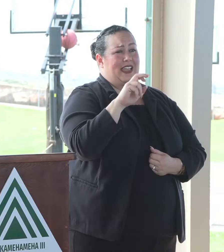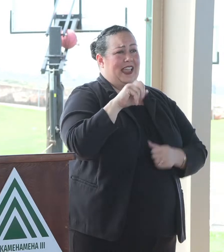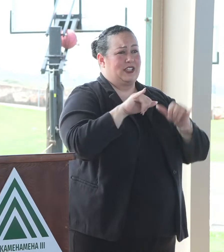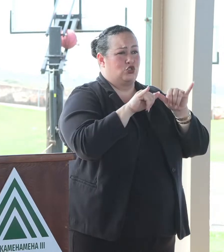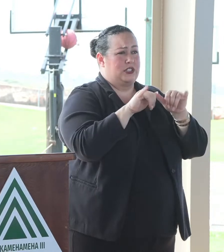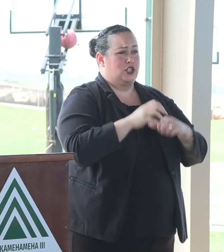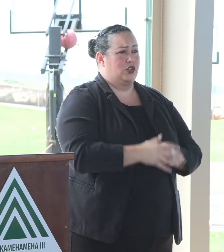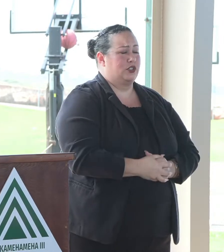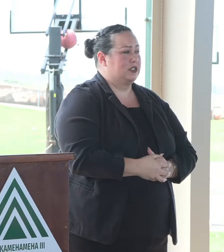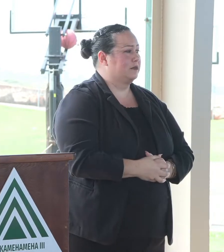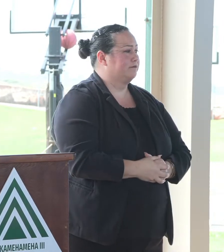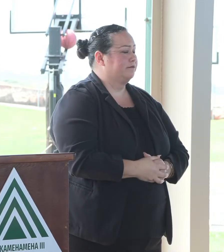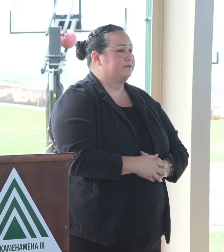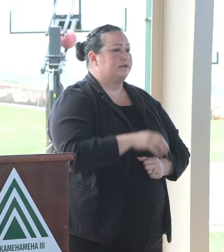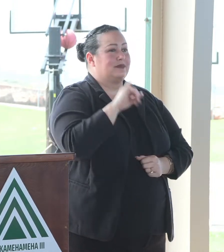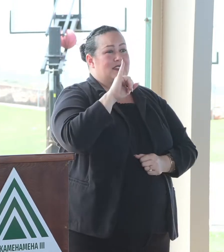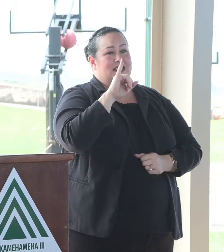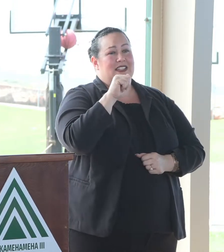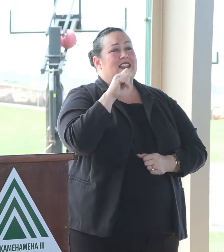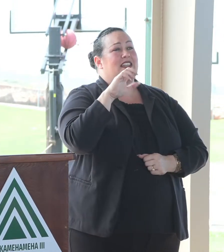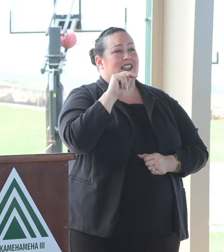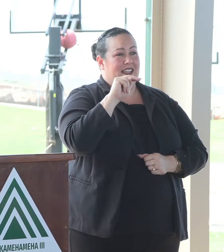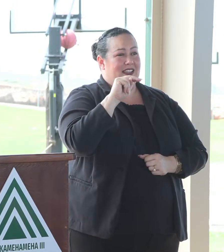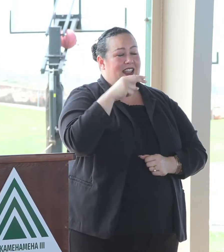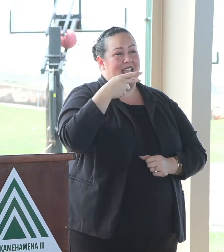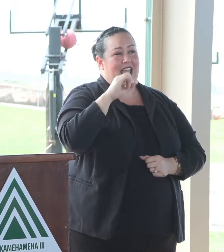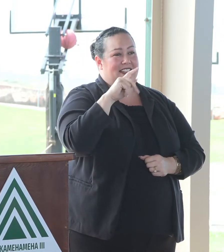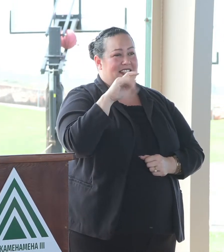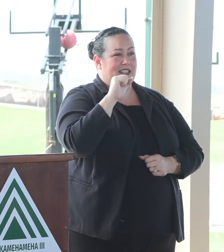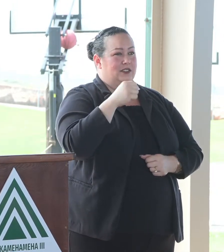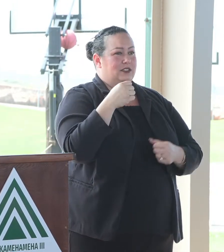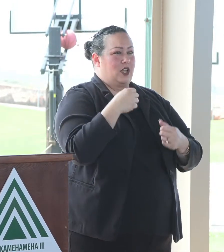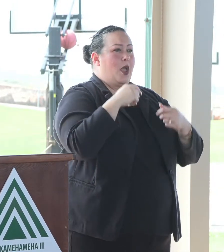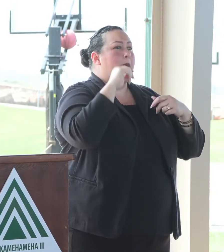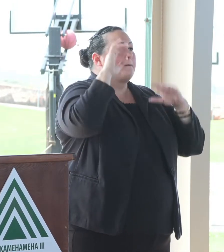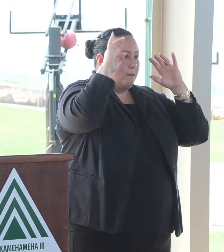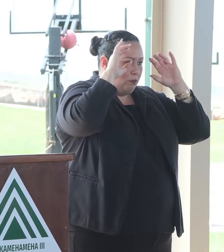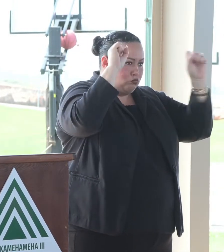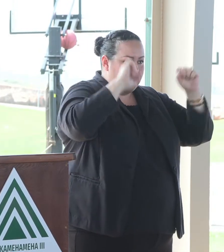Haskins, principal of King Kamehameha III Elementary.